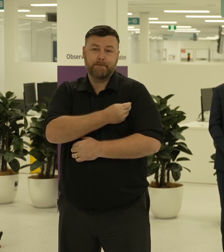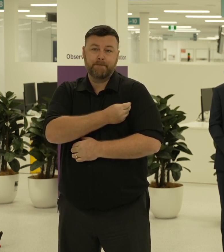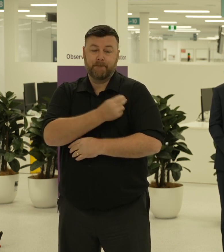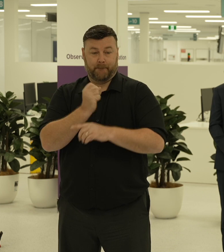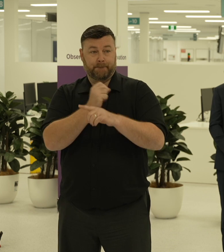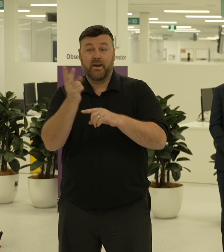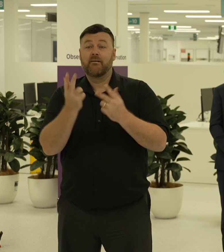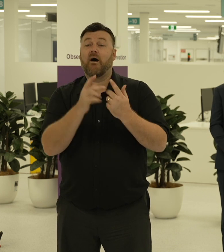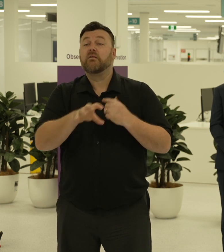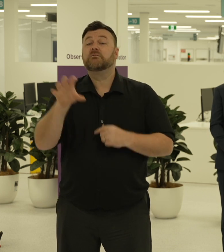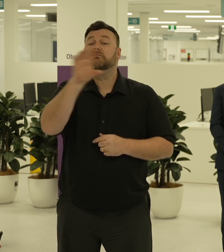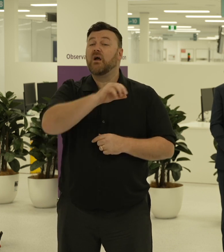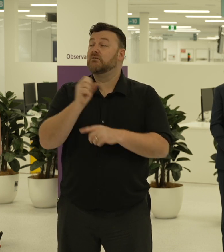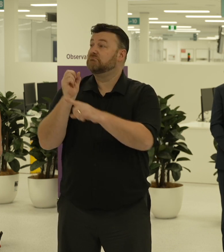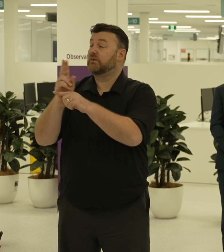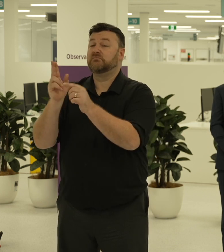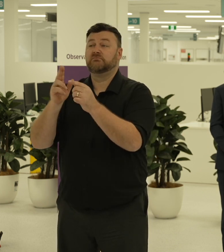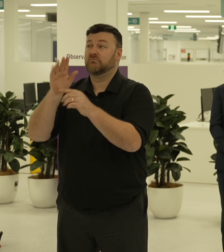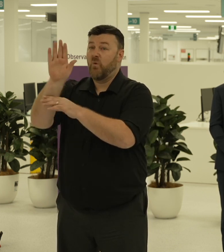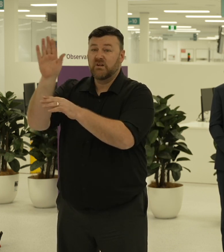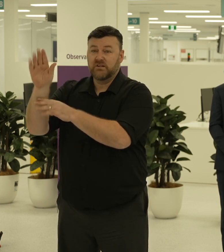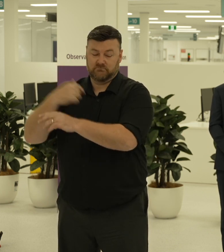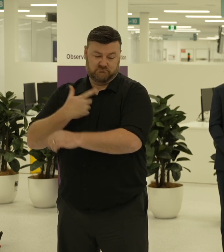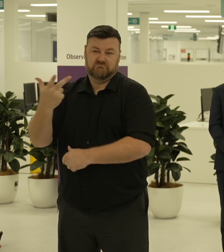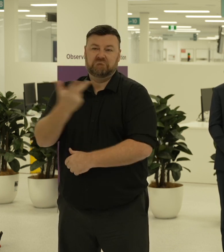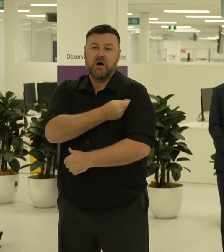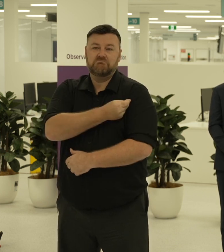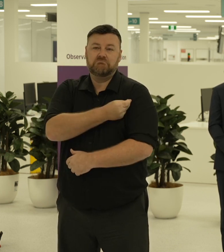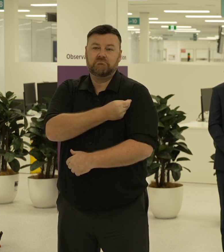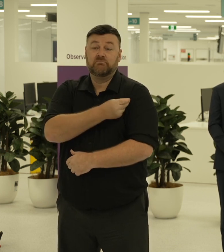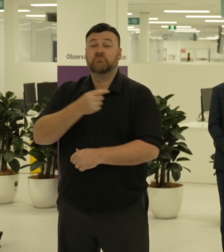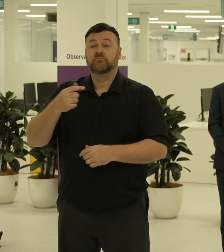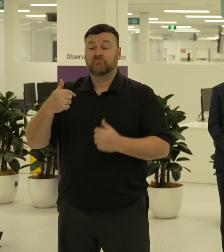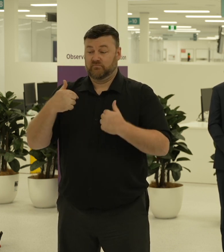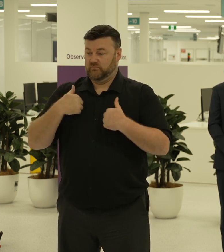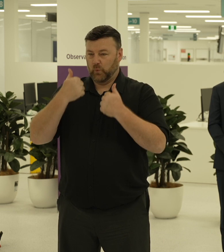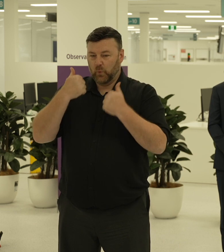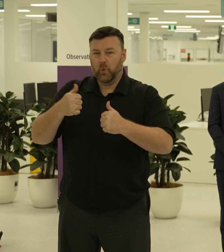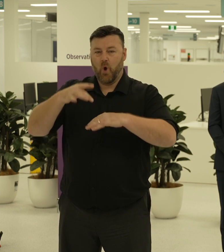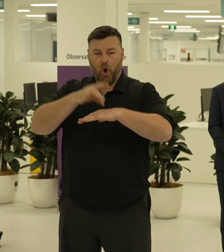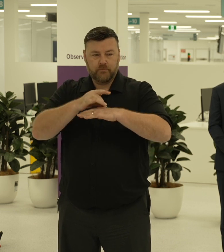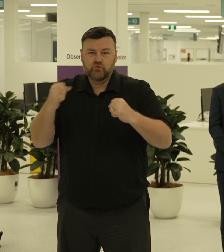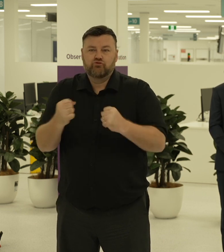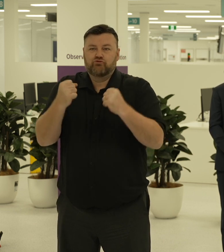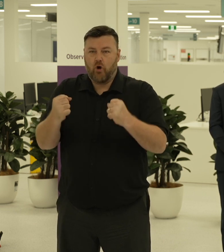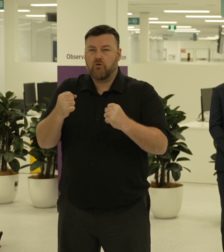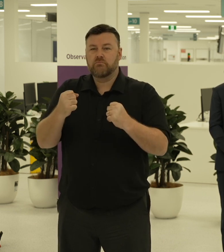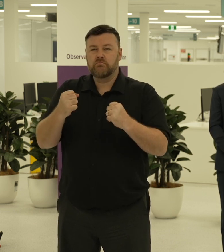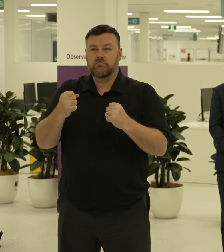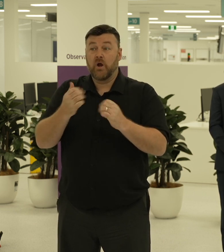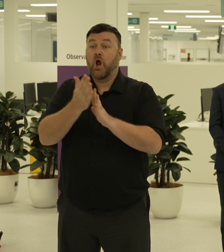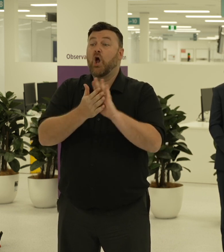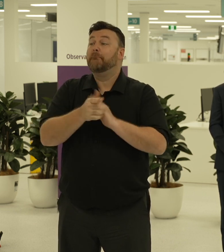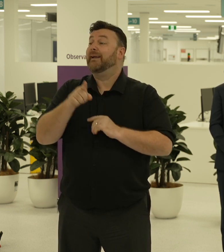made over many, many months has ensured that we're in a very strong health position, and that strong health position leads to a